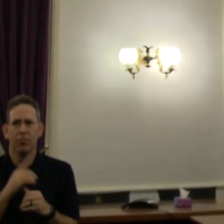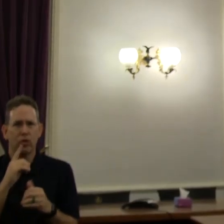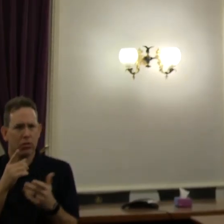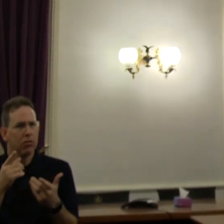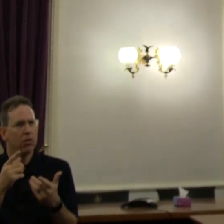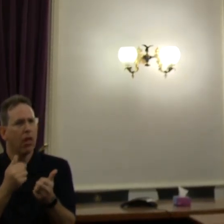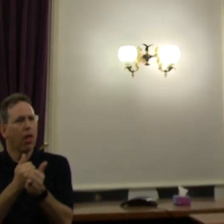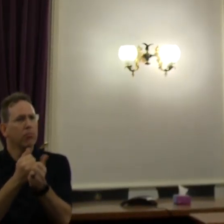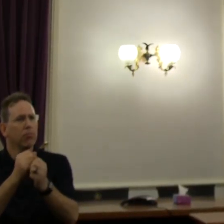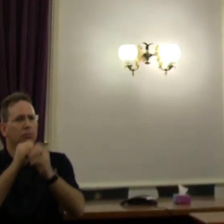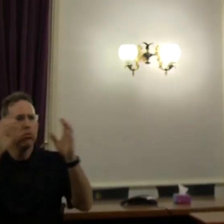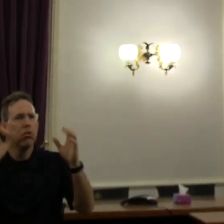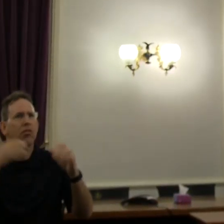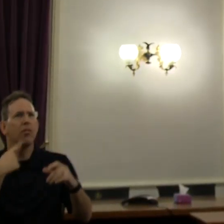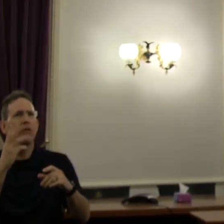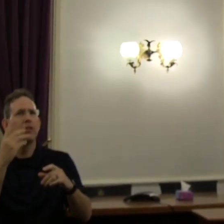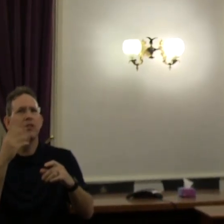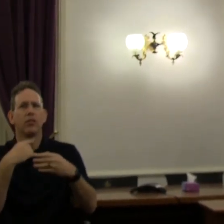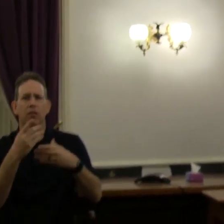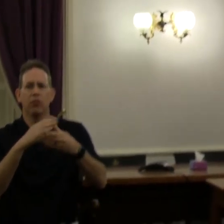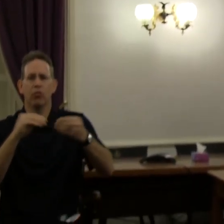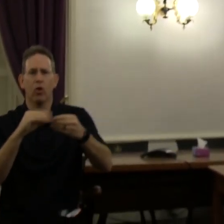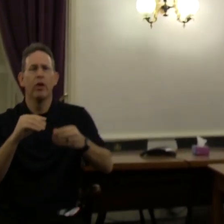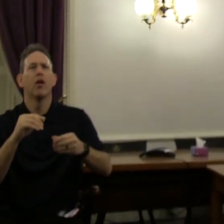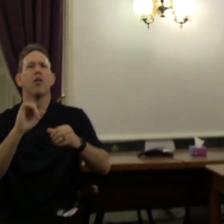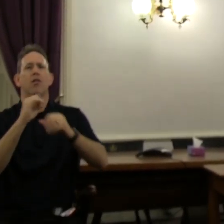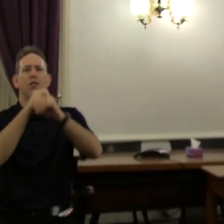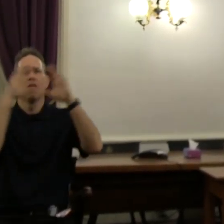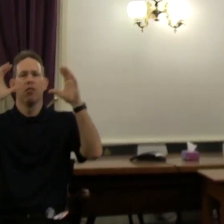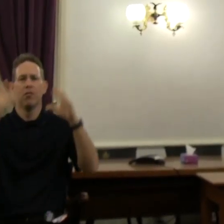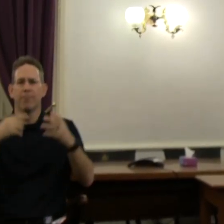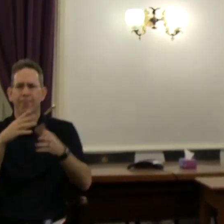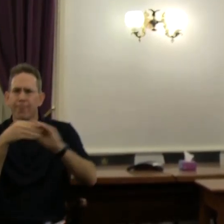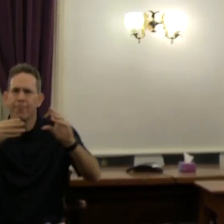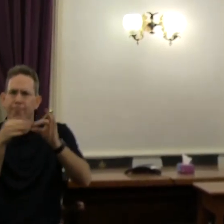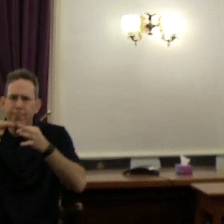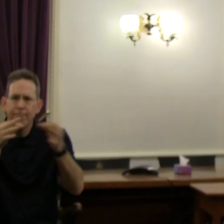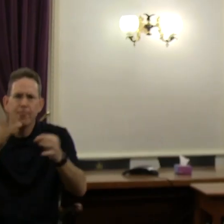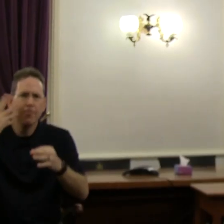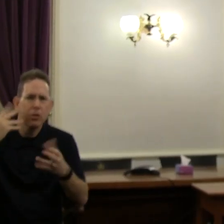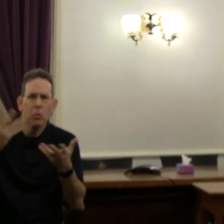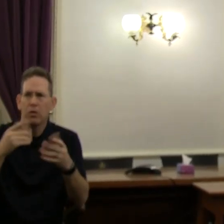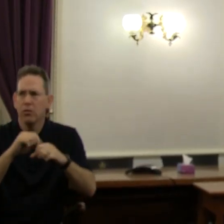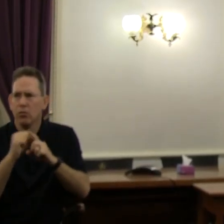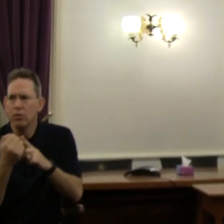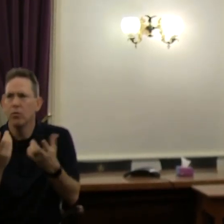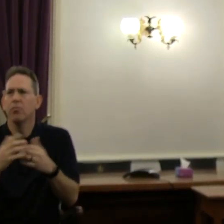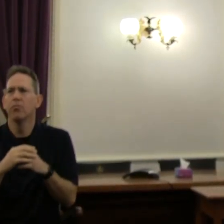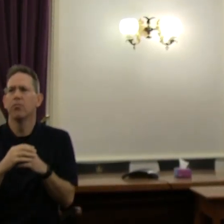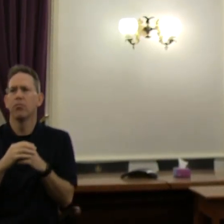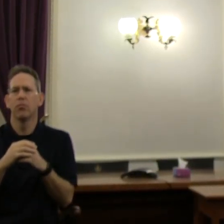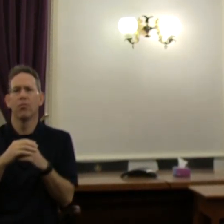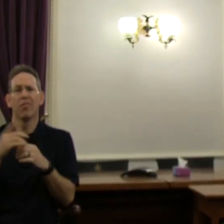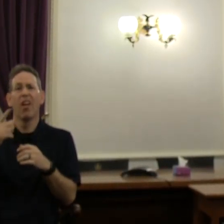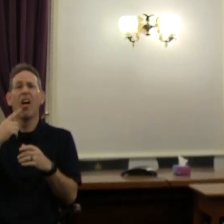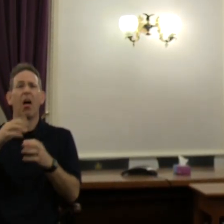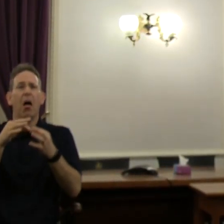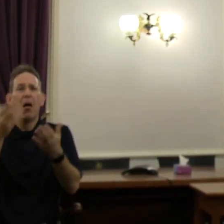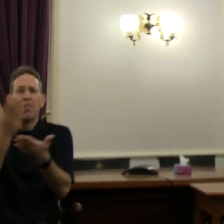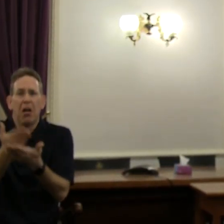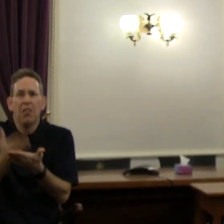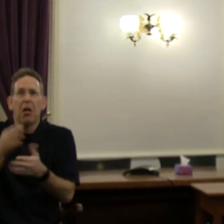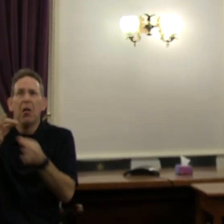agenda to talk and advocate with their legislators. Let's take a look at this. Because when you tell